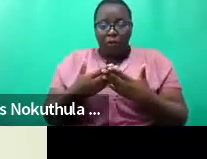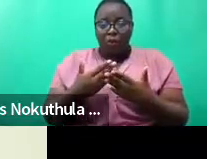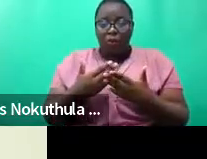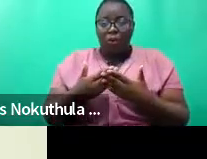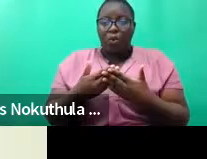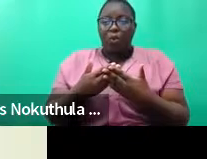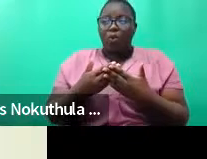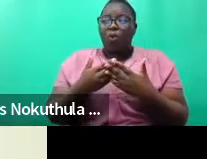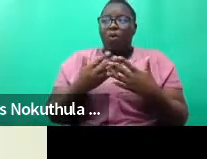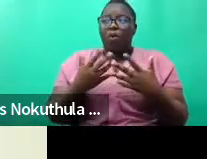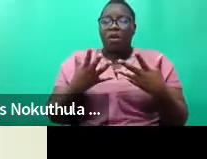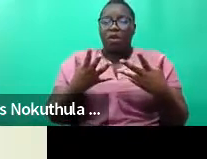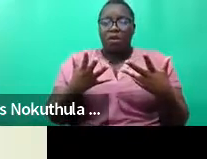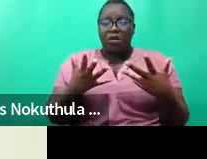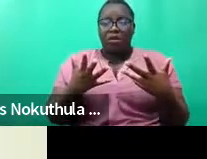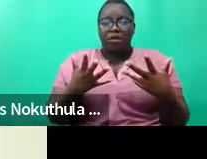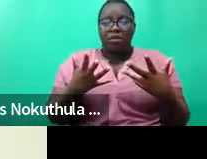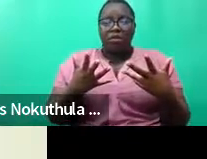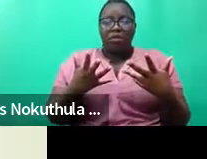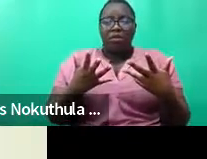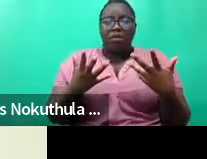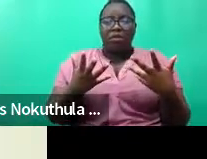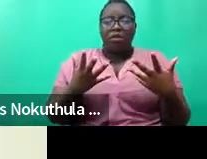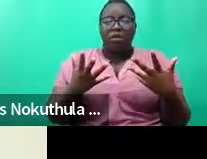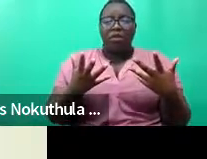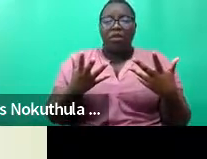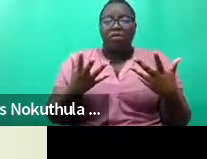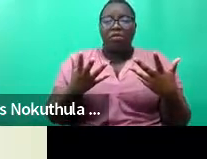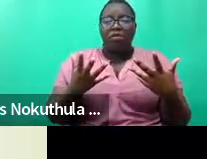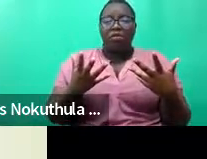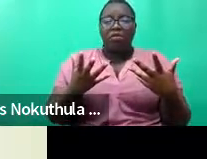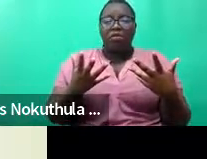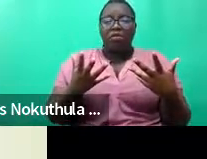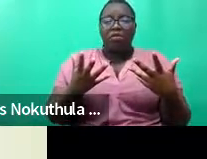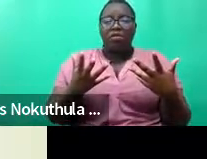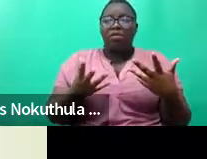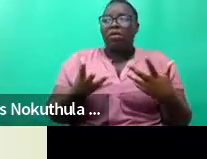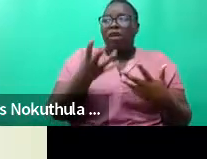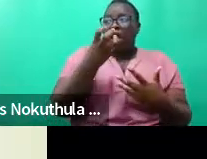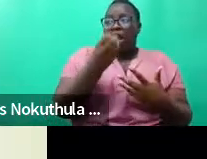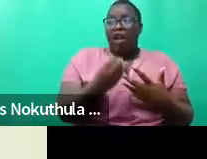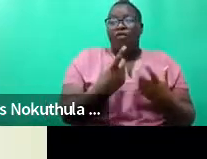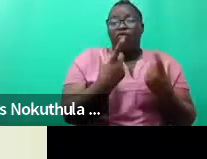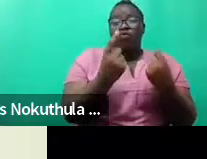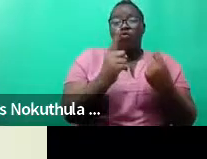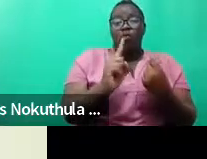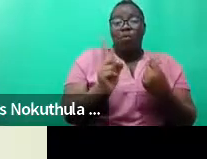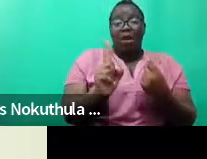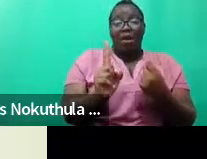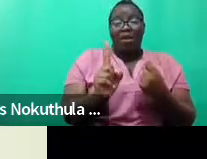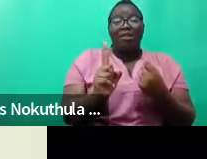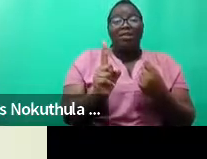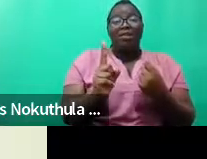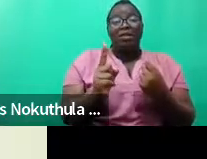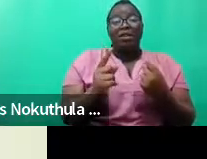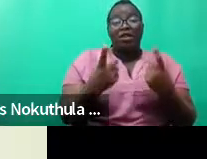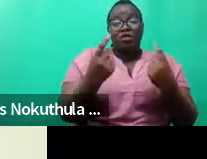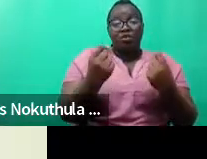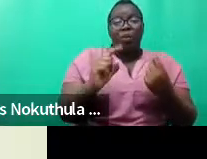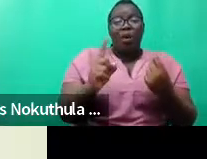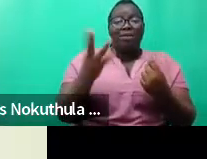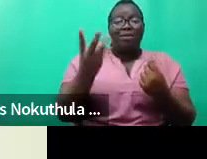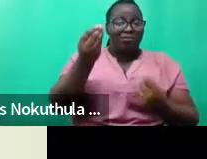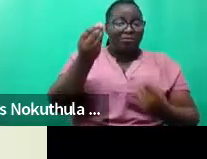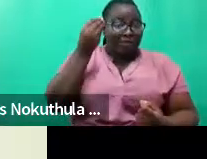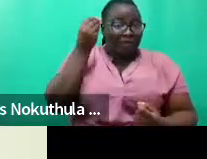assemble the students, we had to conduct the data collection.